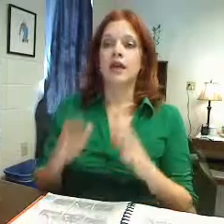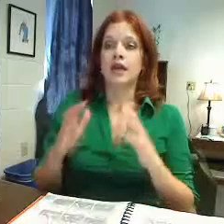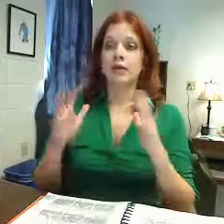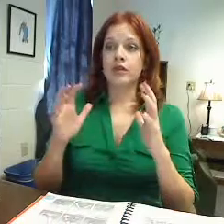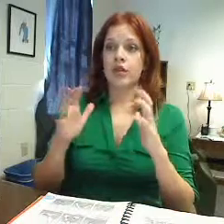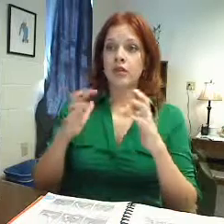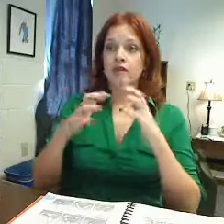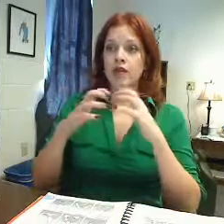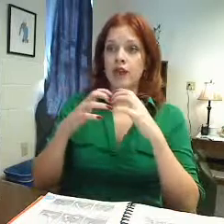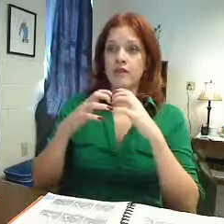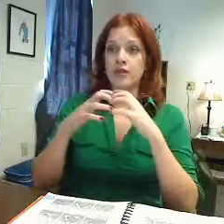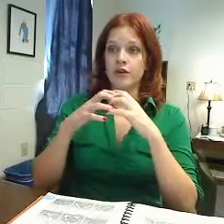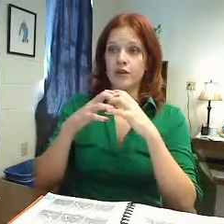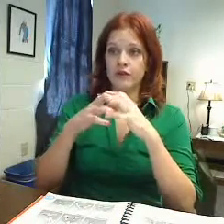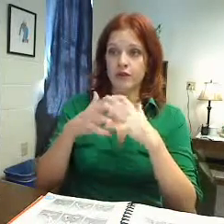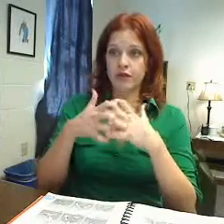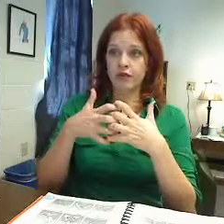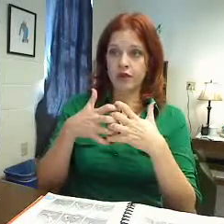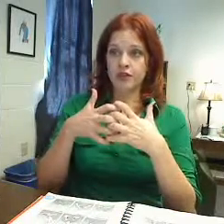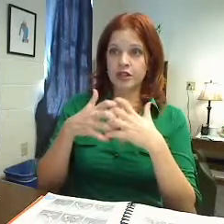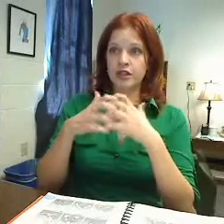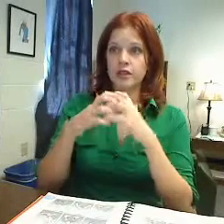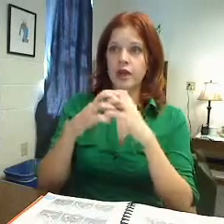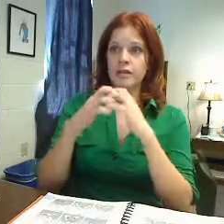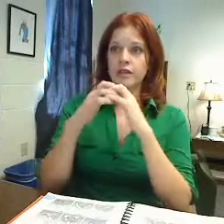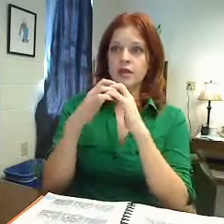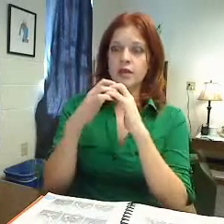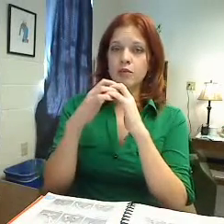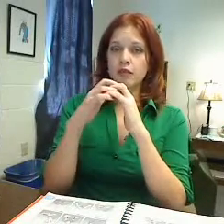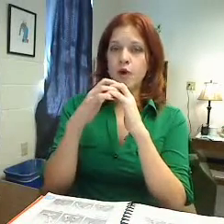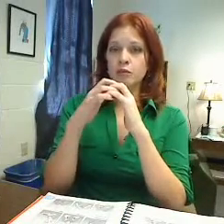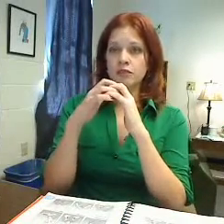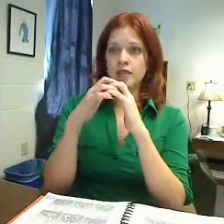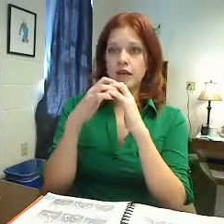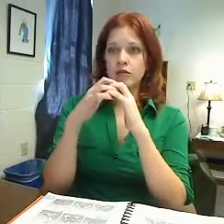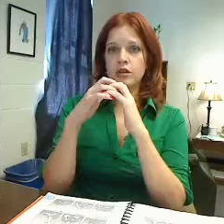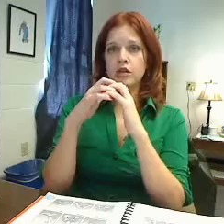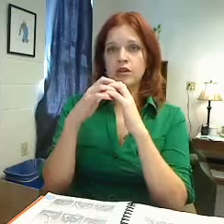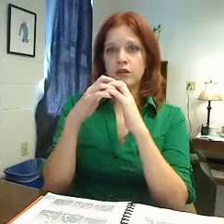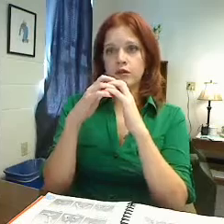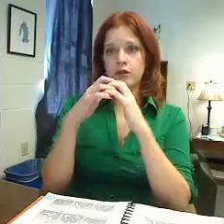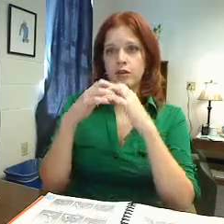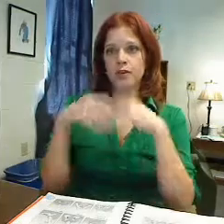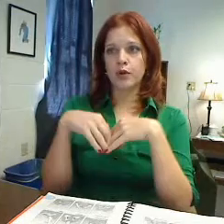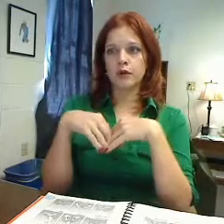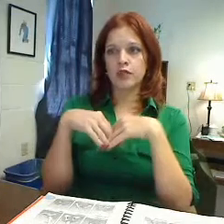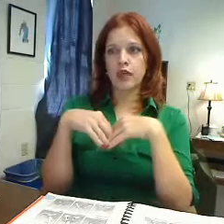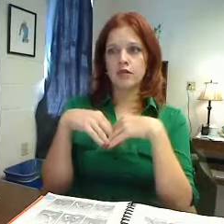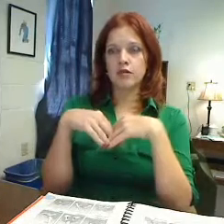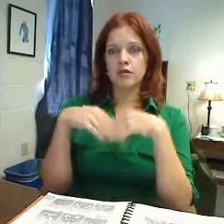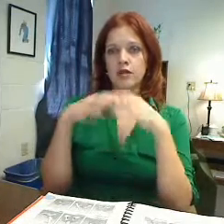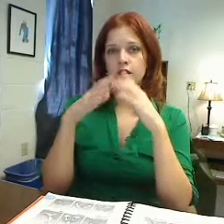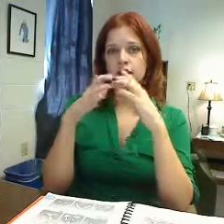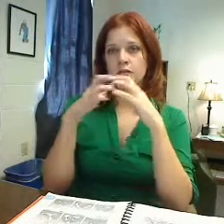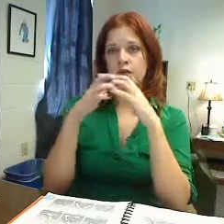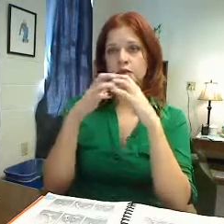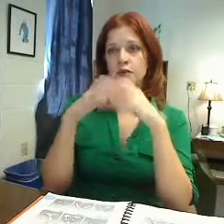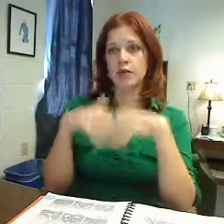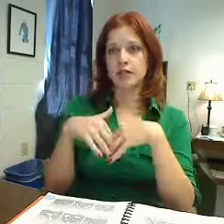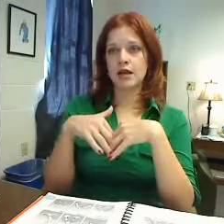Again, with an open five, with your fingers intertwined, but this time with palms down. When you pull it down, it becomes breakdown